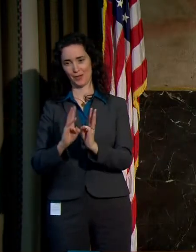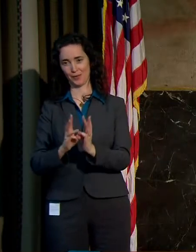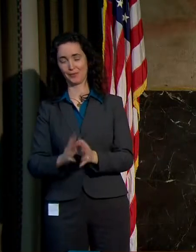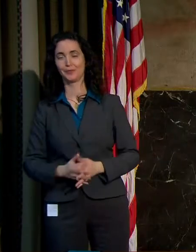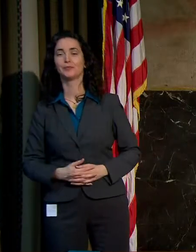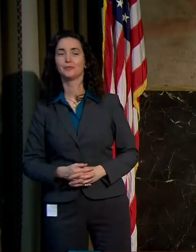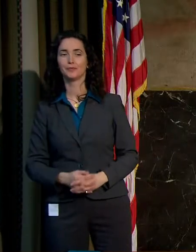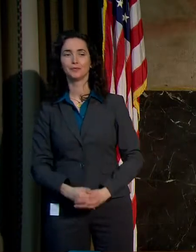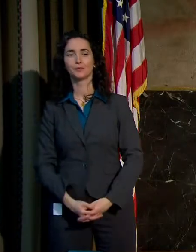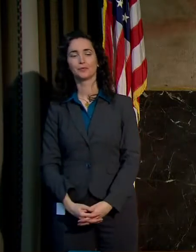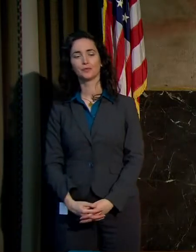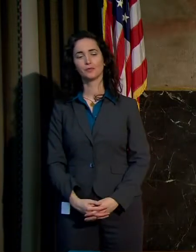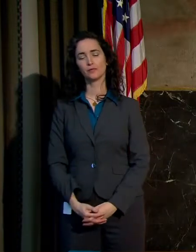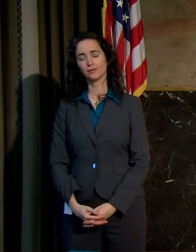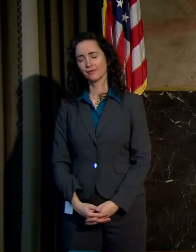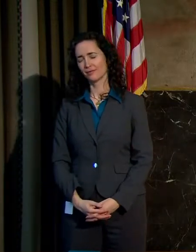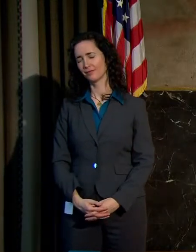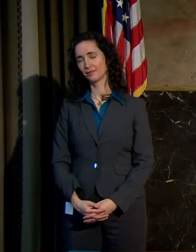morning,